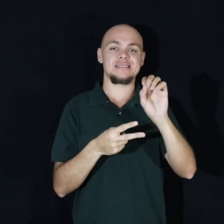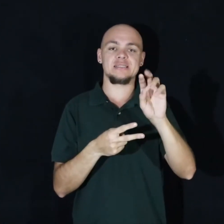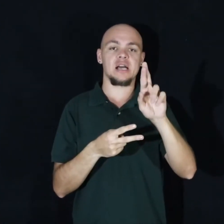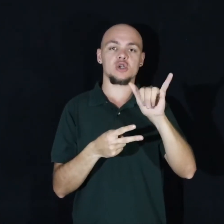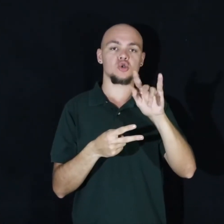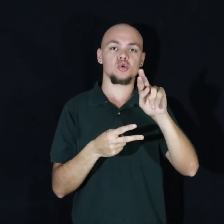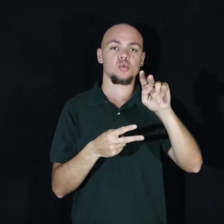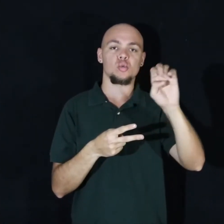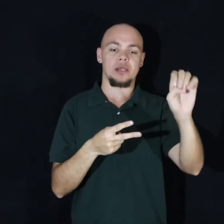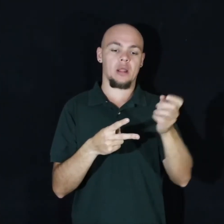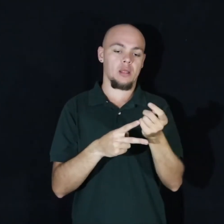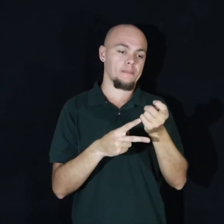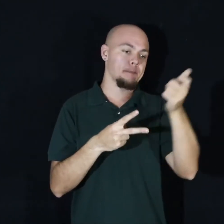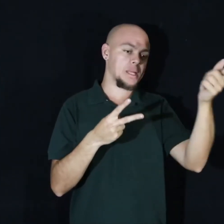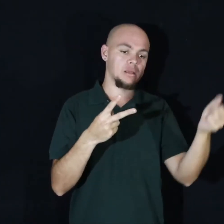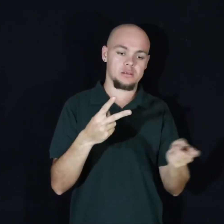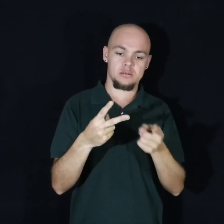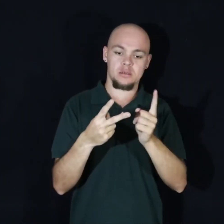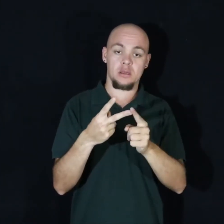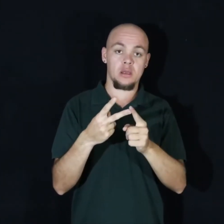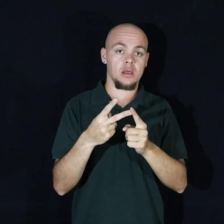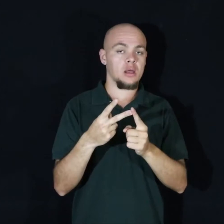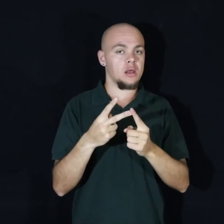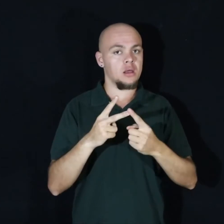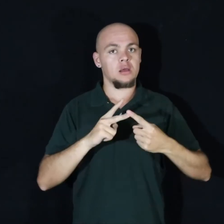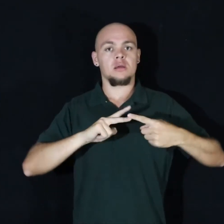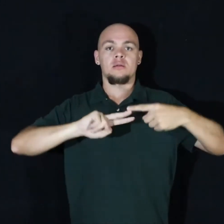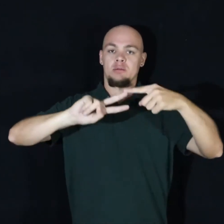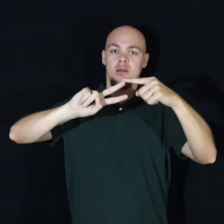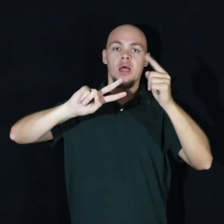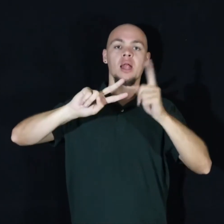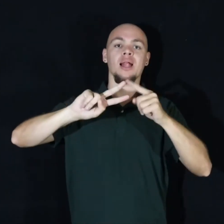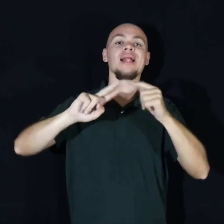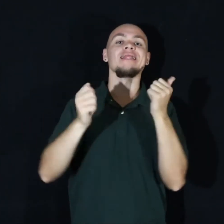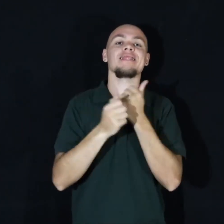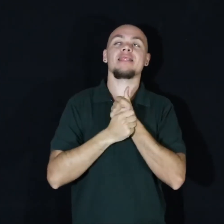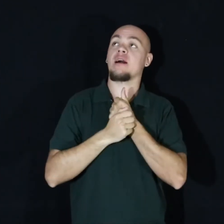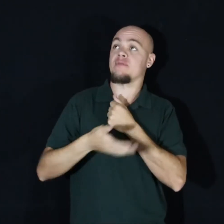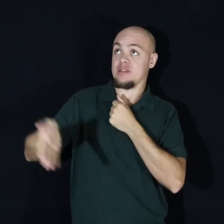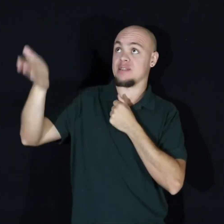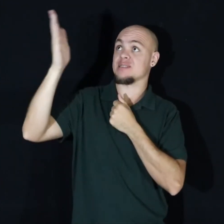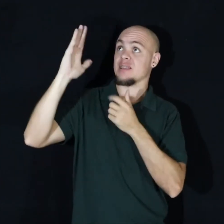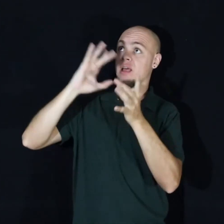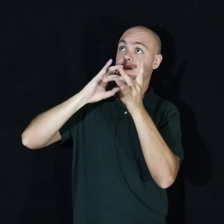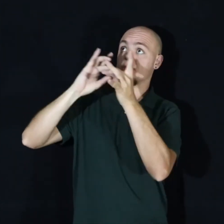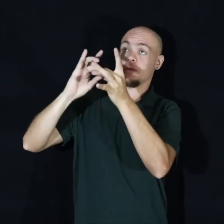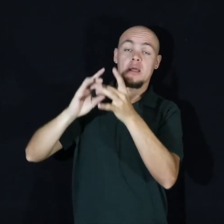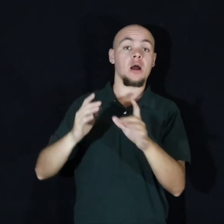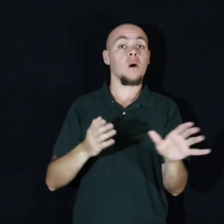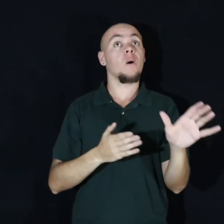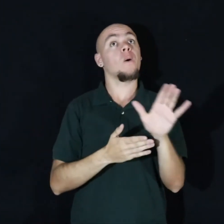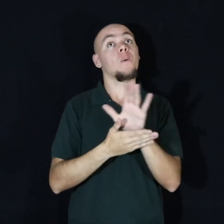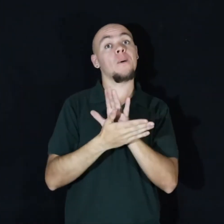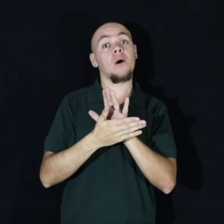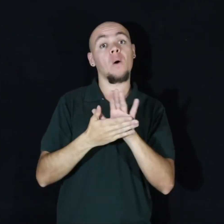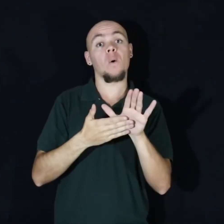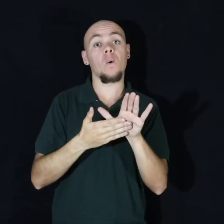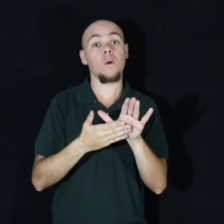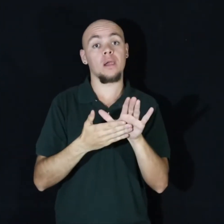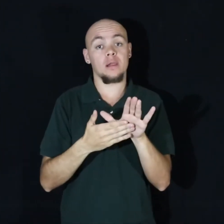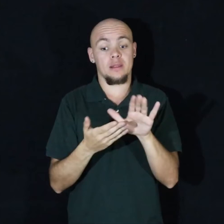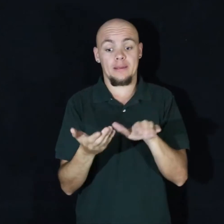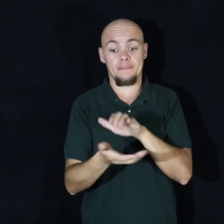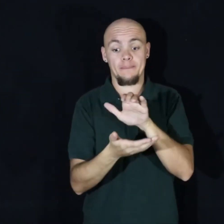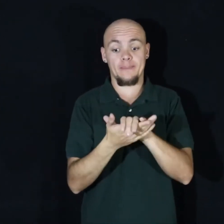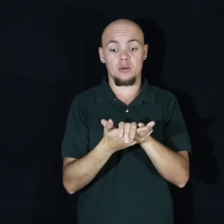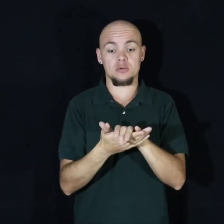doctrine loses. Doctrine is of men. Love is of God. What about the